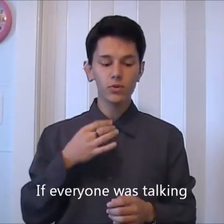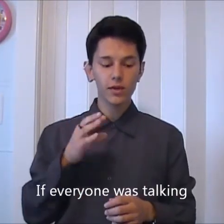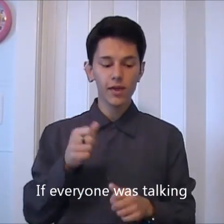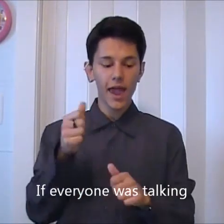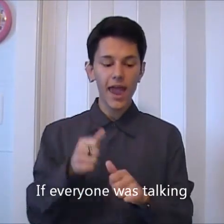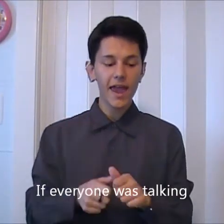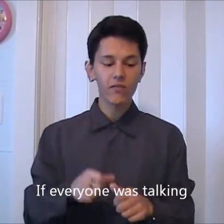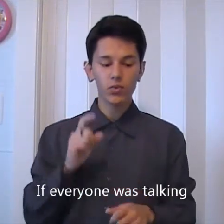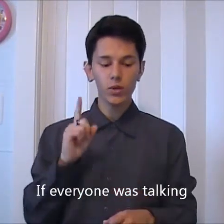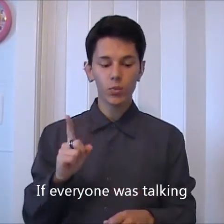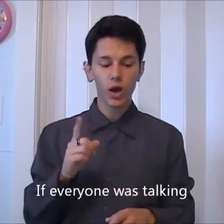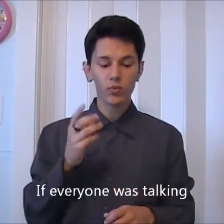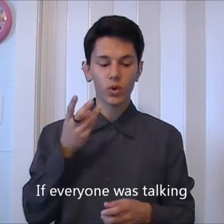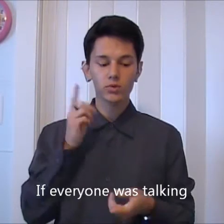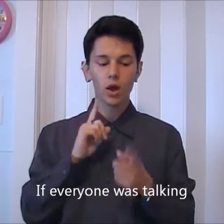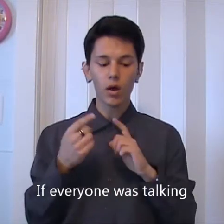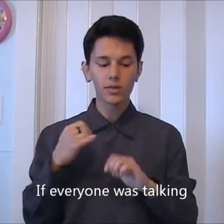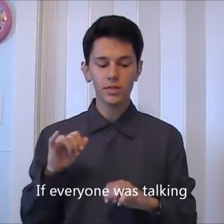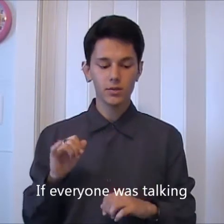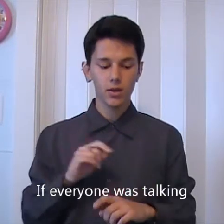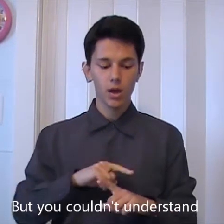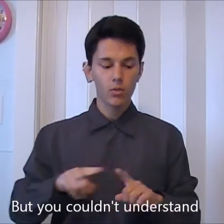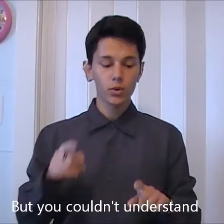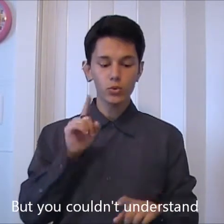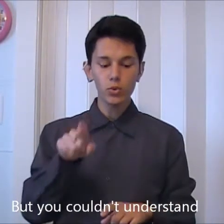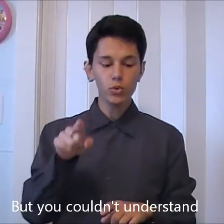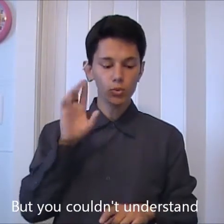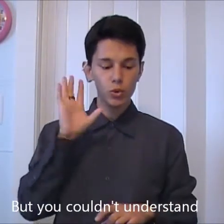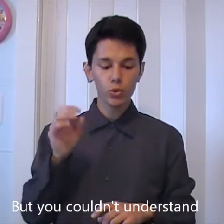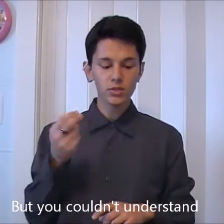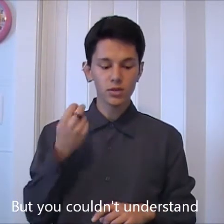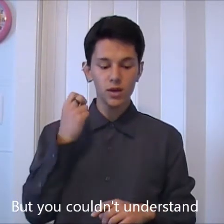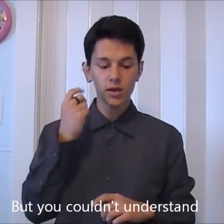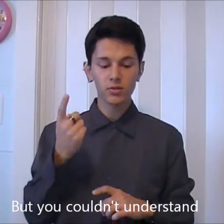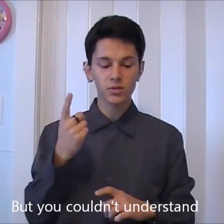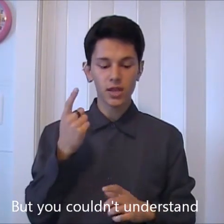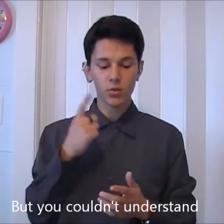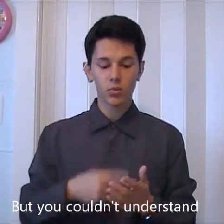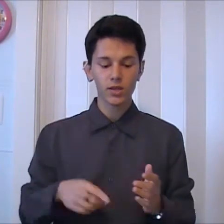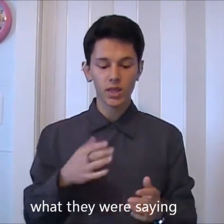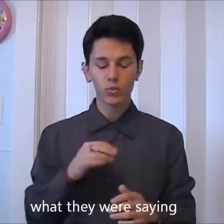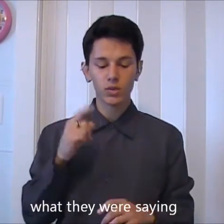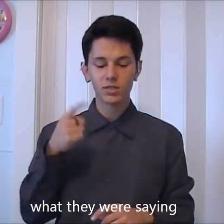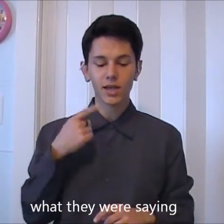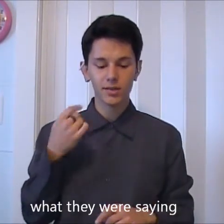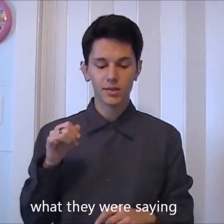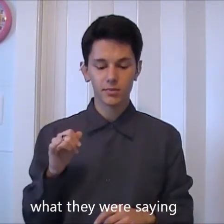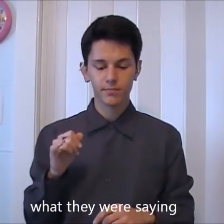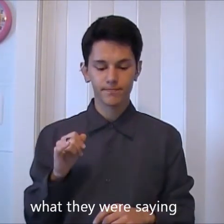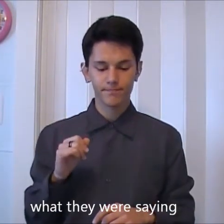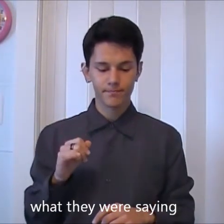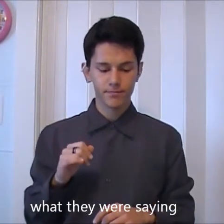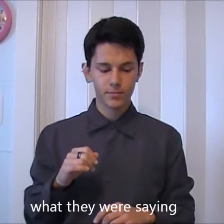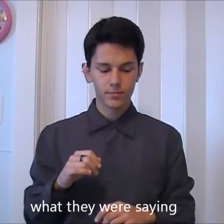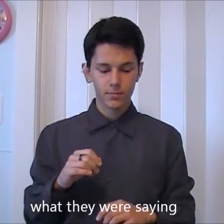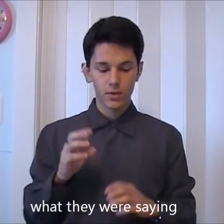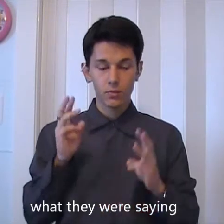if everyone was talking, but you couldn't understand what they were saying?